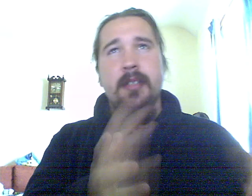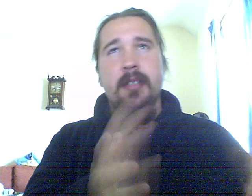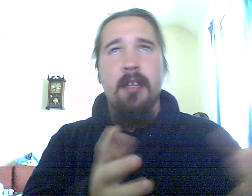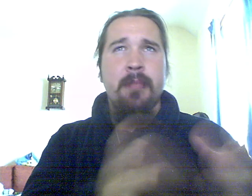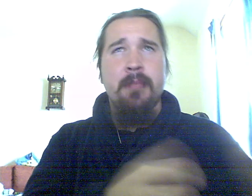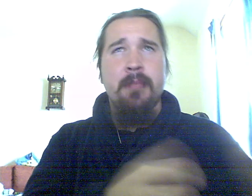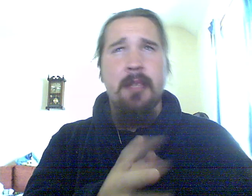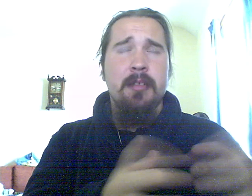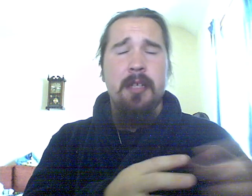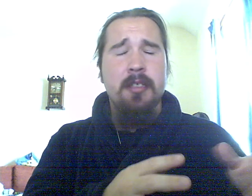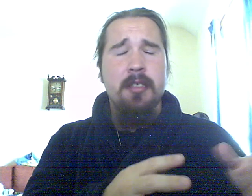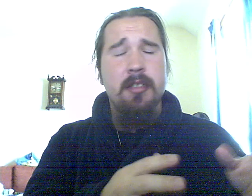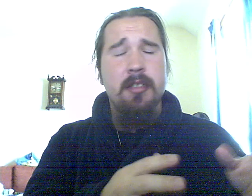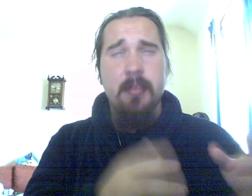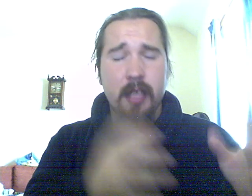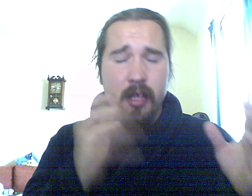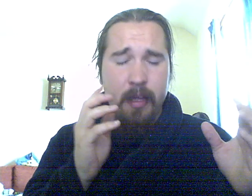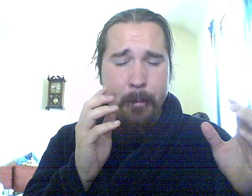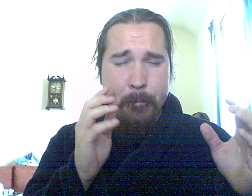Doesn't help, he's basically playing Justin Timberlake.